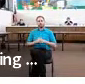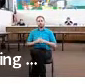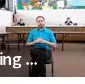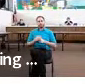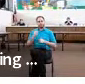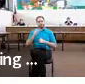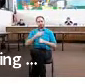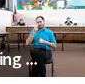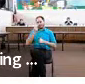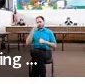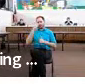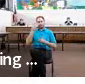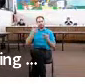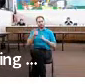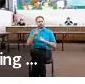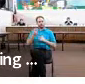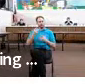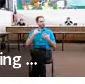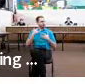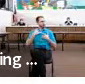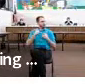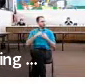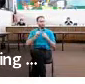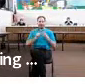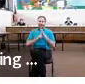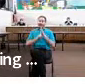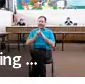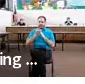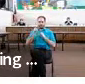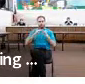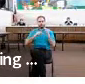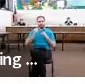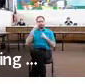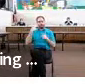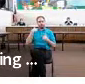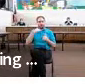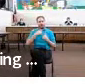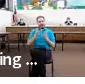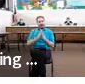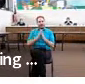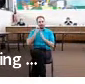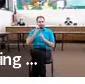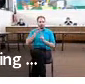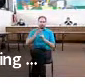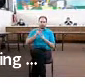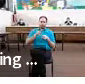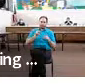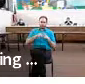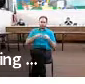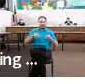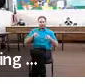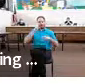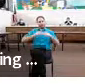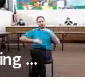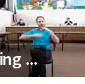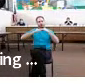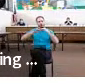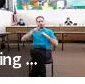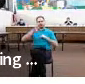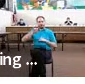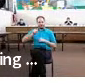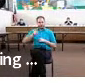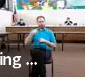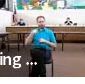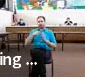I understand that there may be some concern with the height of the buildings, considering that we are asking for a special use permit to allow 53 feet. We